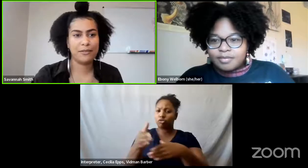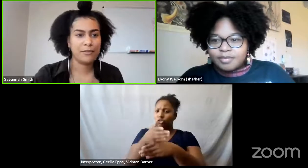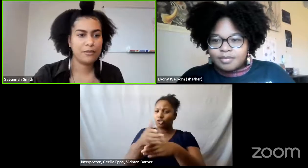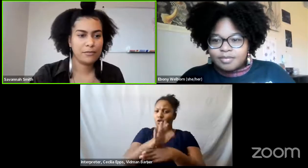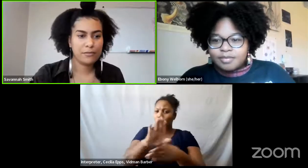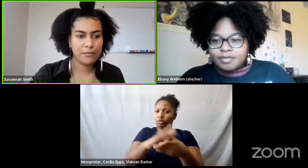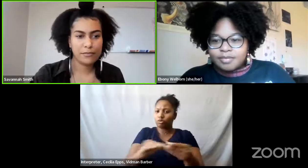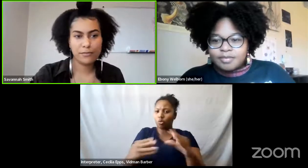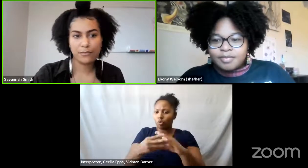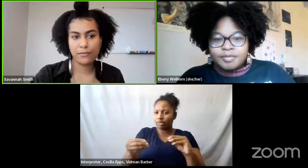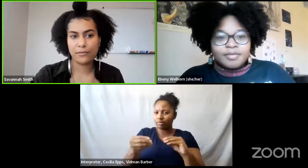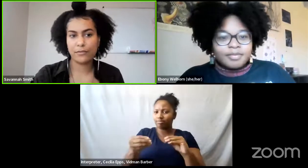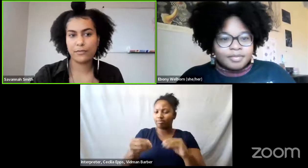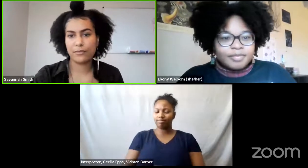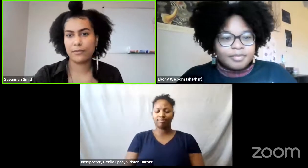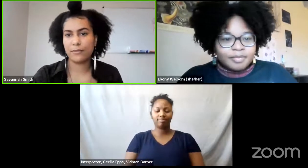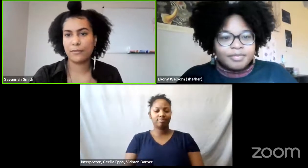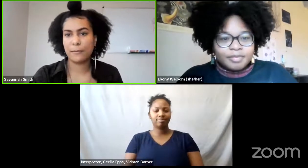comfortable as well.